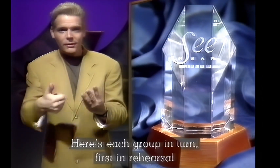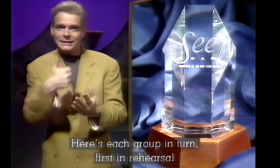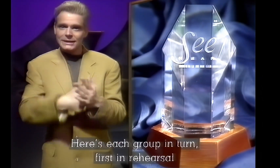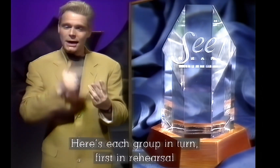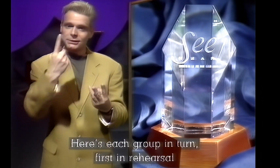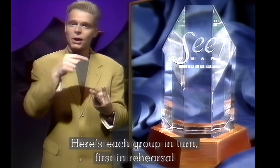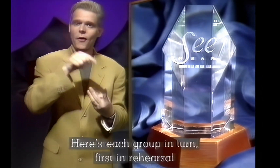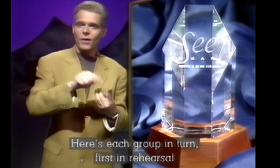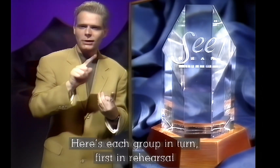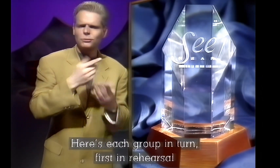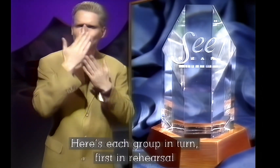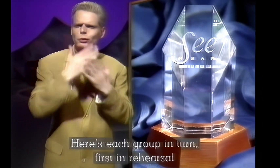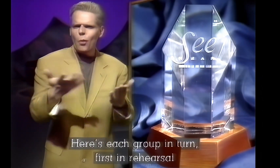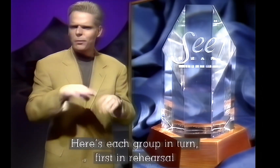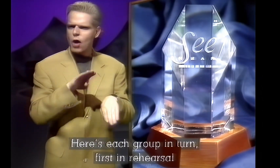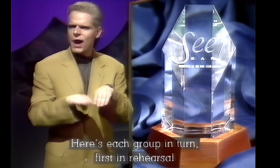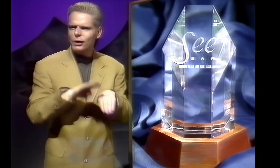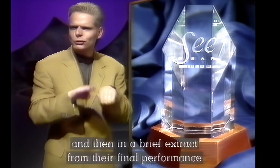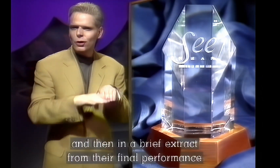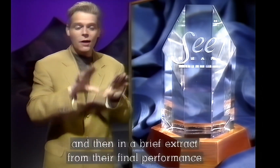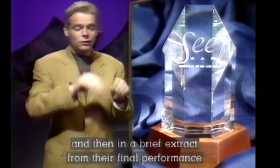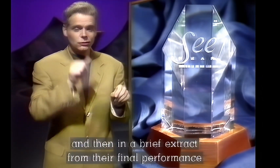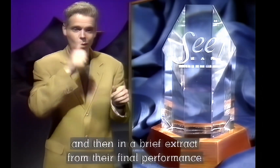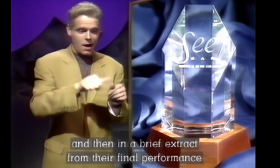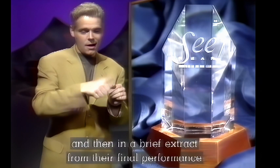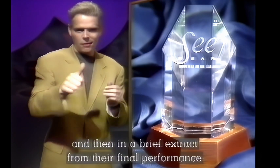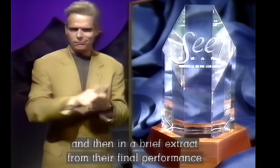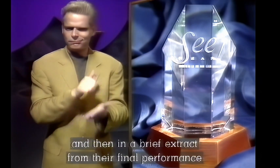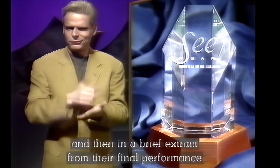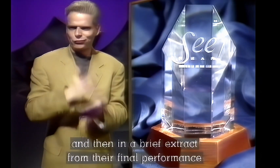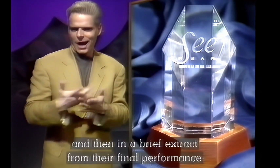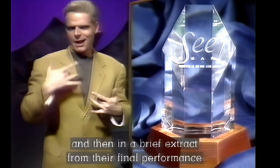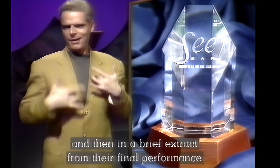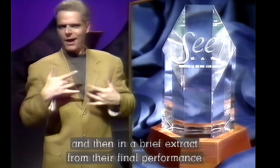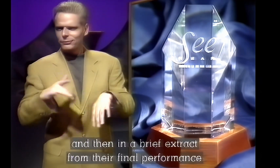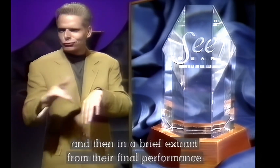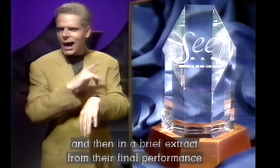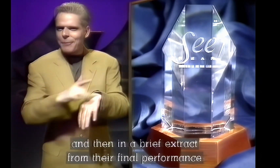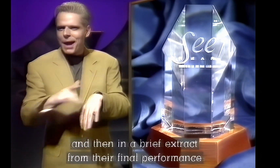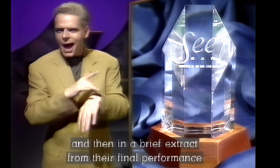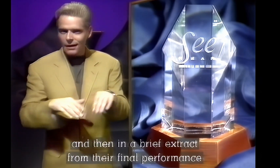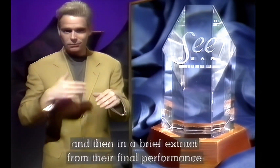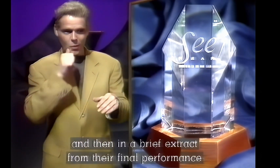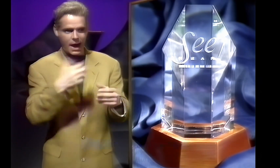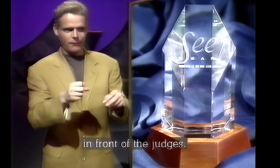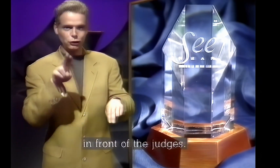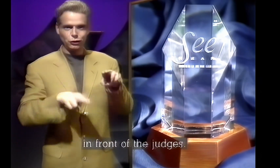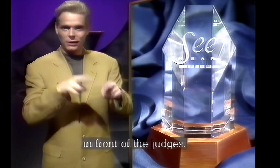Here's each group in turn, first in rehearsal, and then in a brief extract from their final performance in front